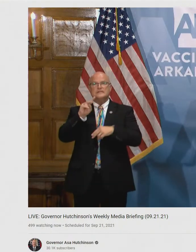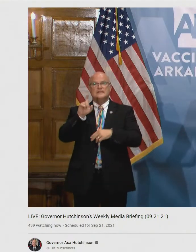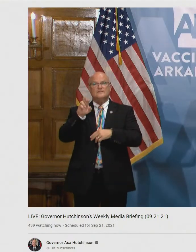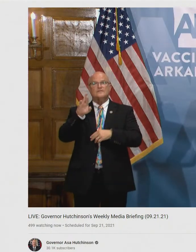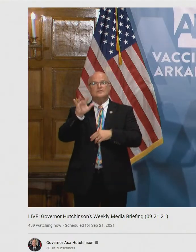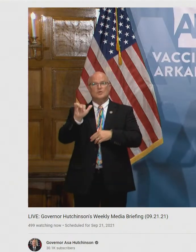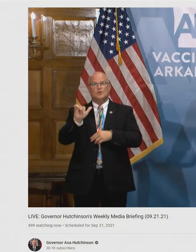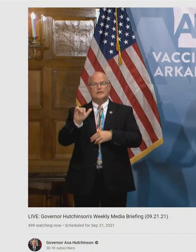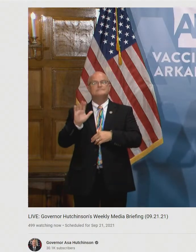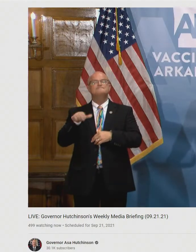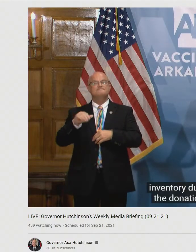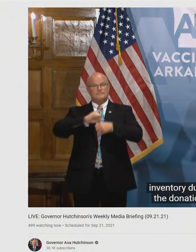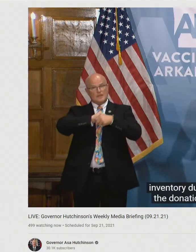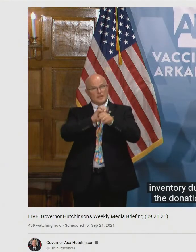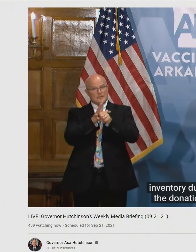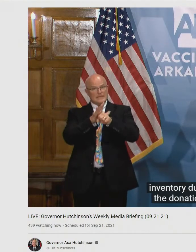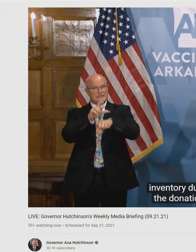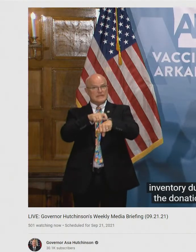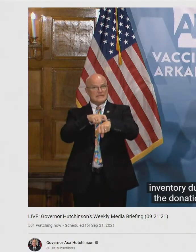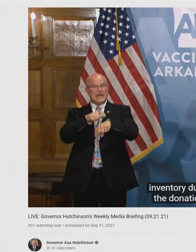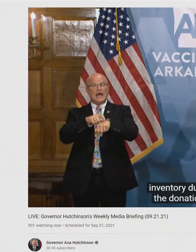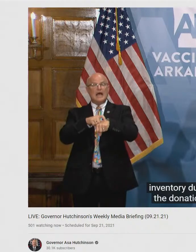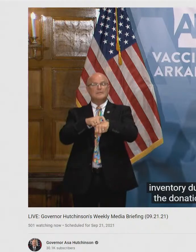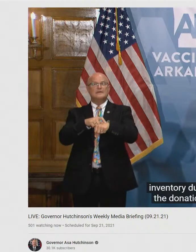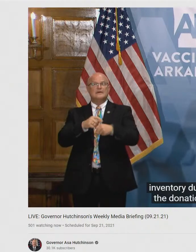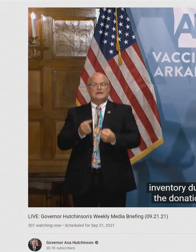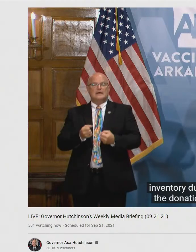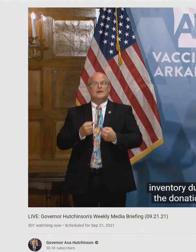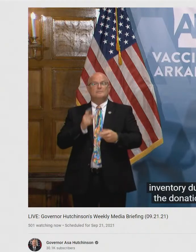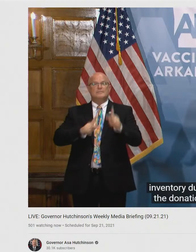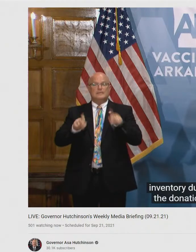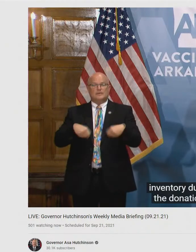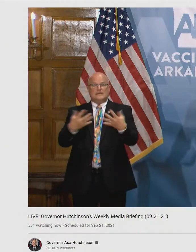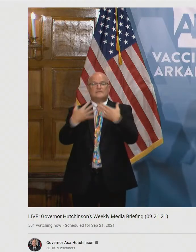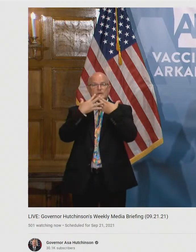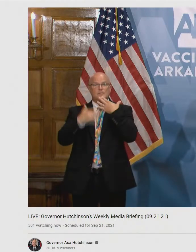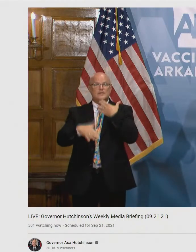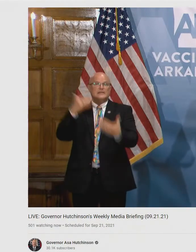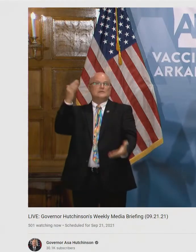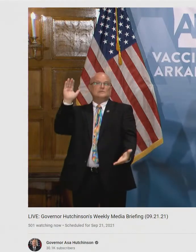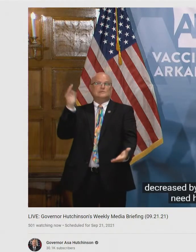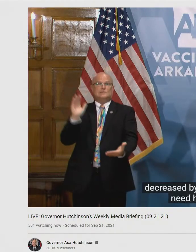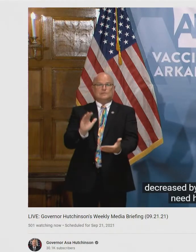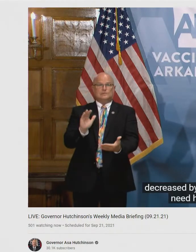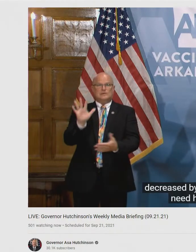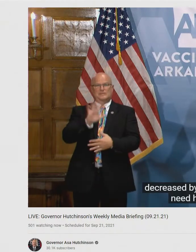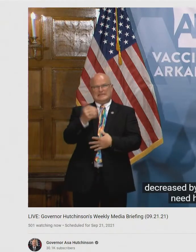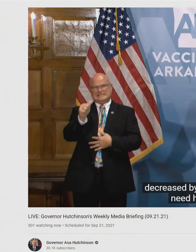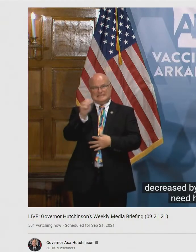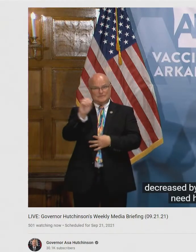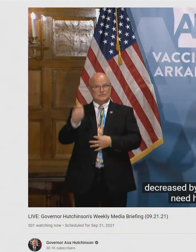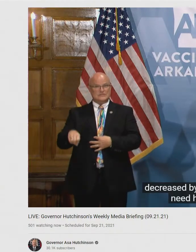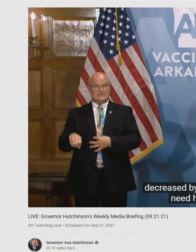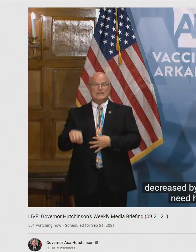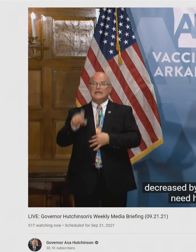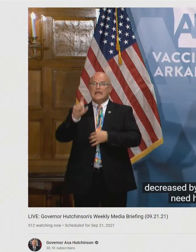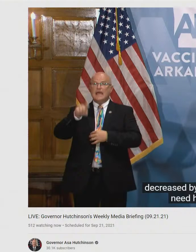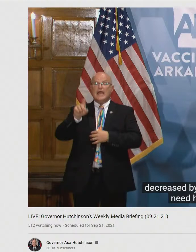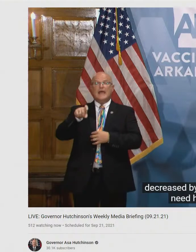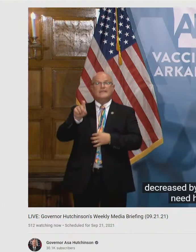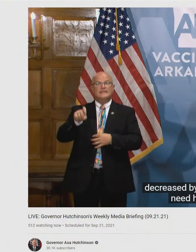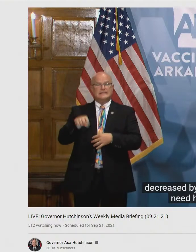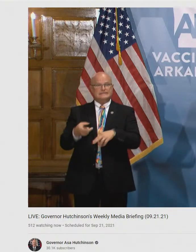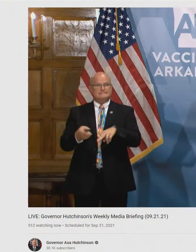the pandemic, the donations of blood have decreased by about 10%, and the need